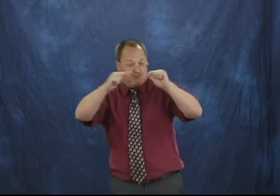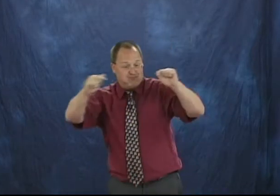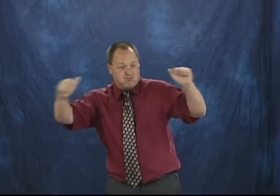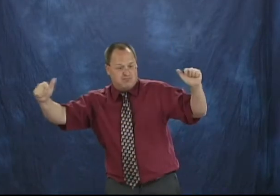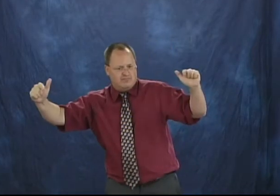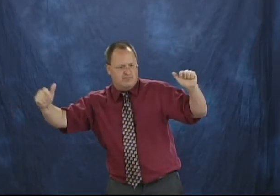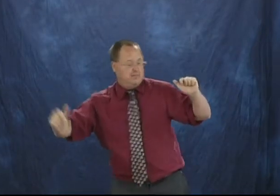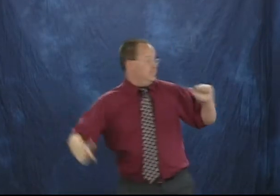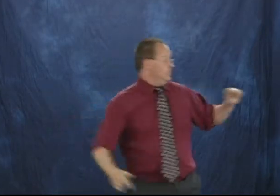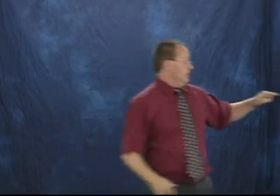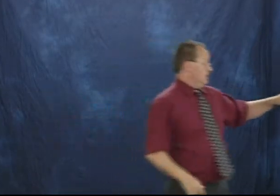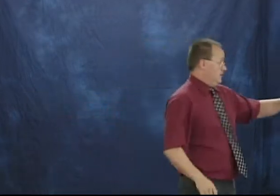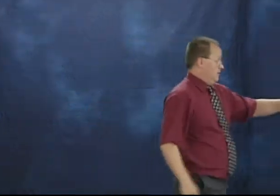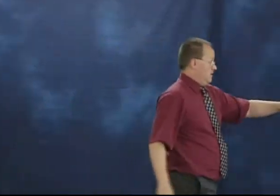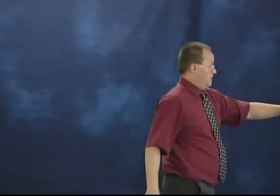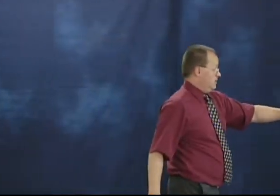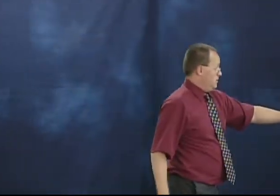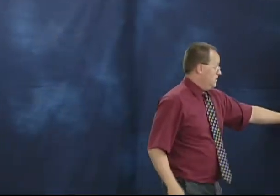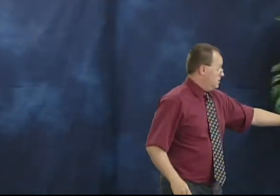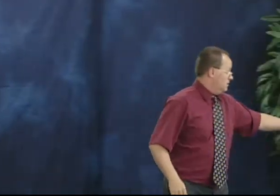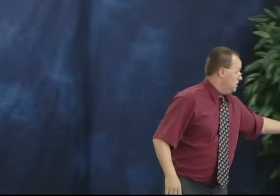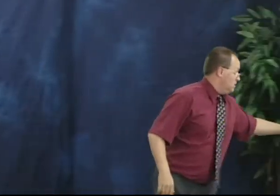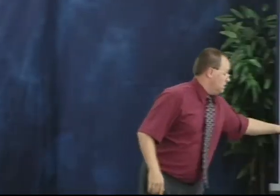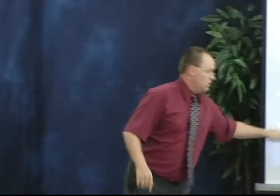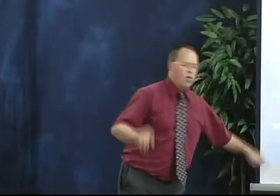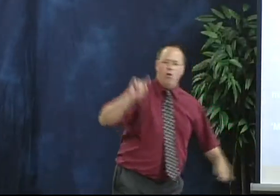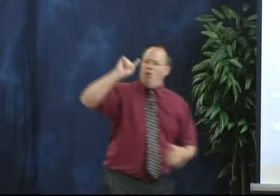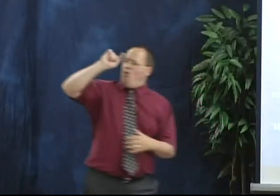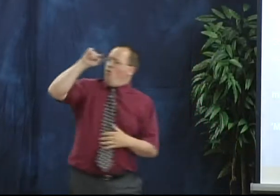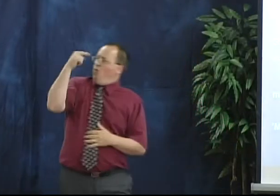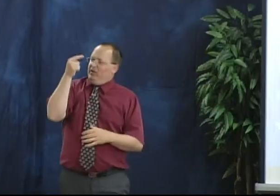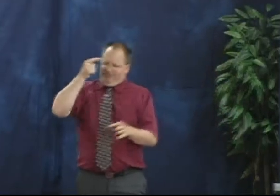those who are pure in heart, and the rest of the Beatitudes.